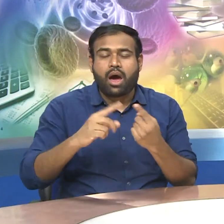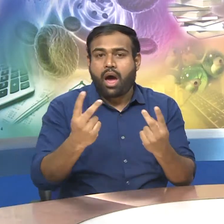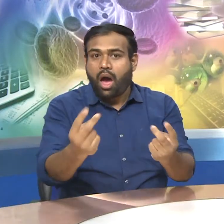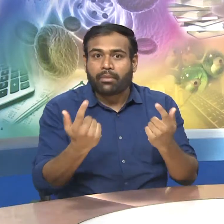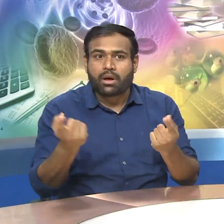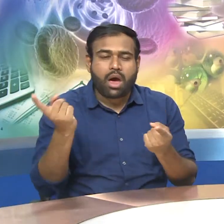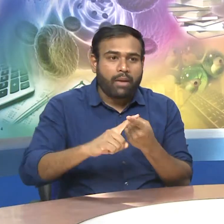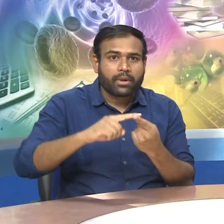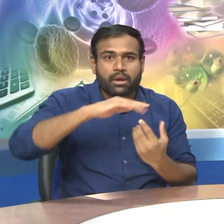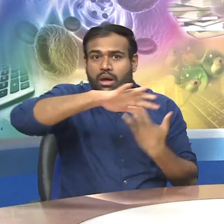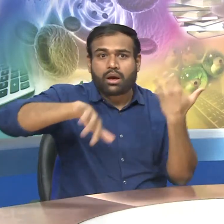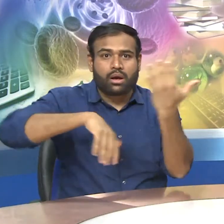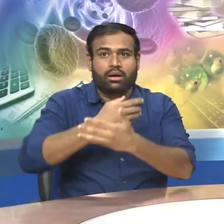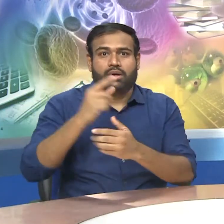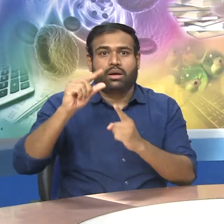356.